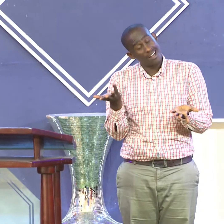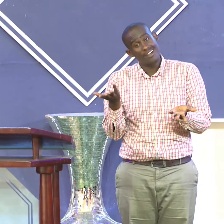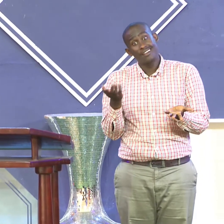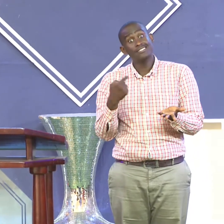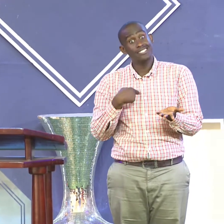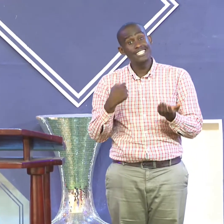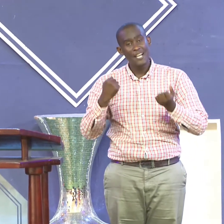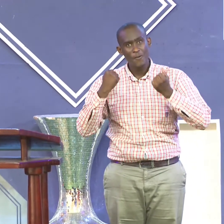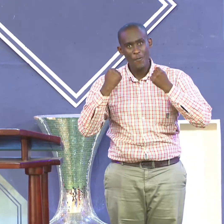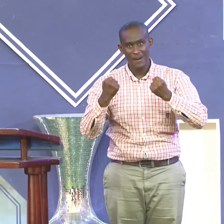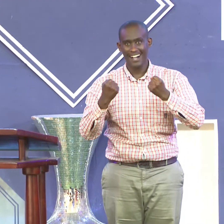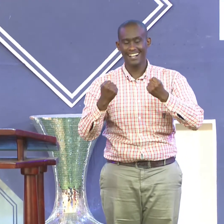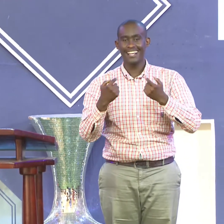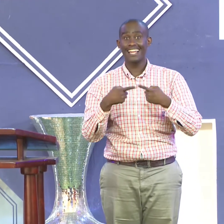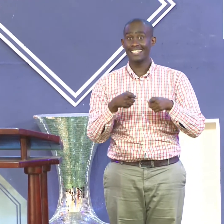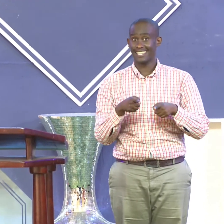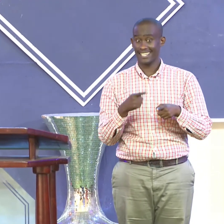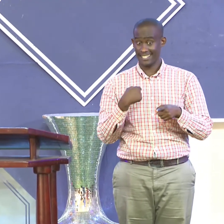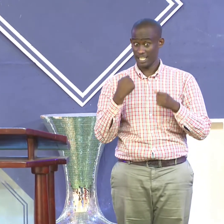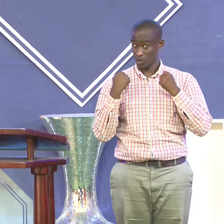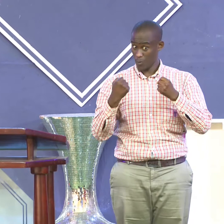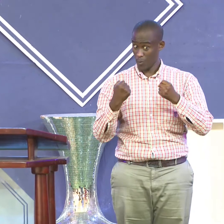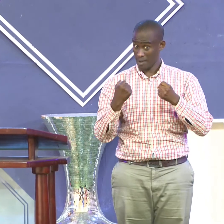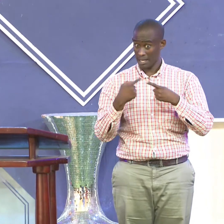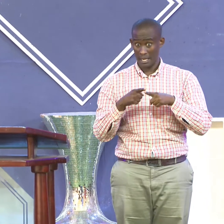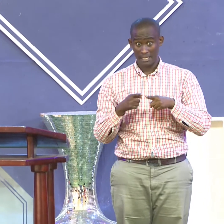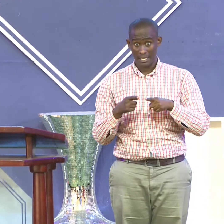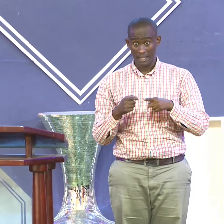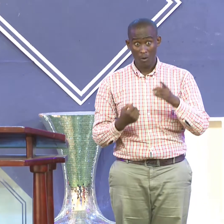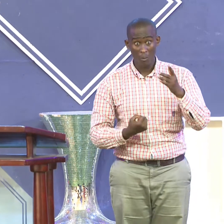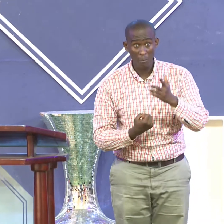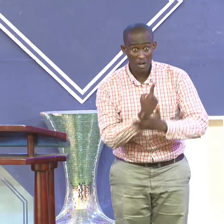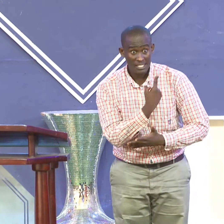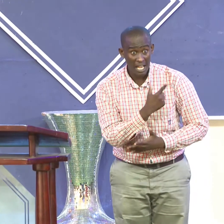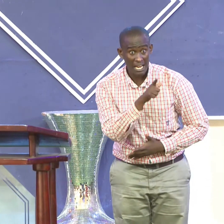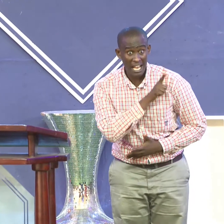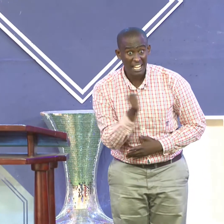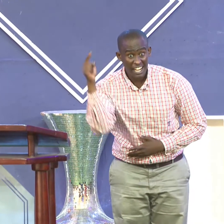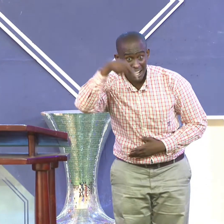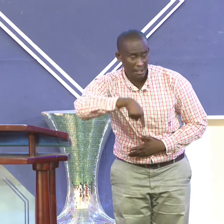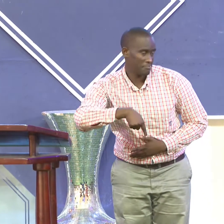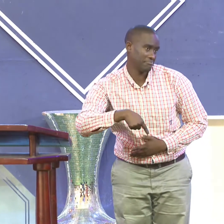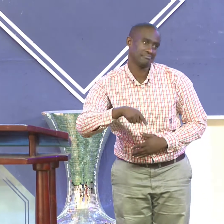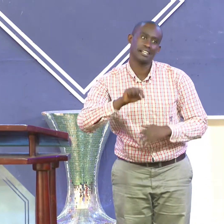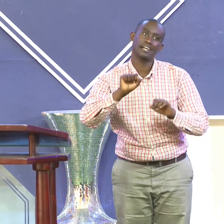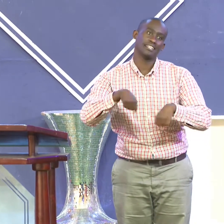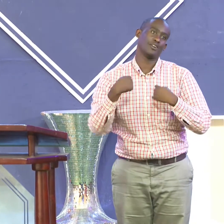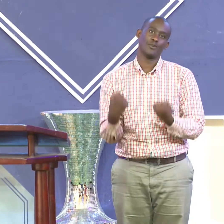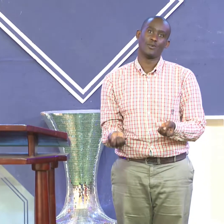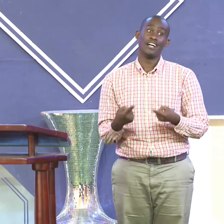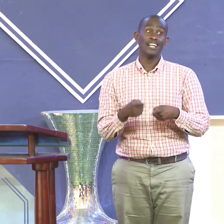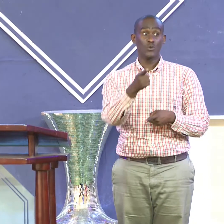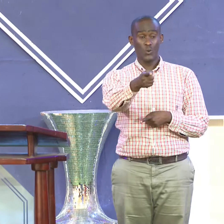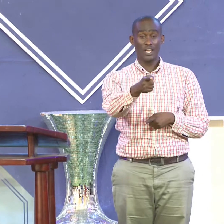me. And I'll be bold. But I may become bold and yet the chance is